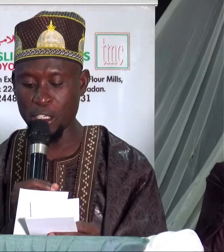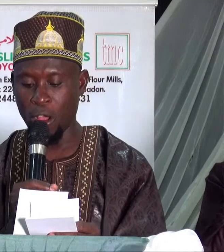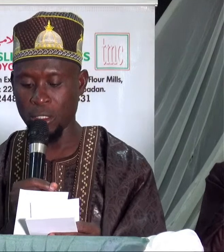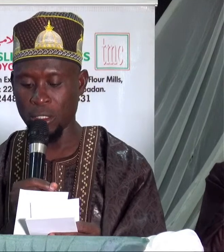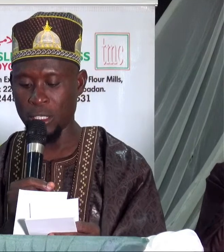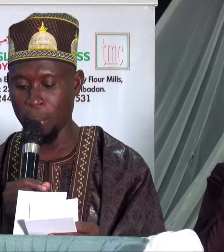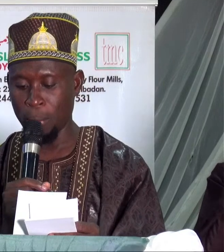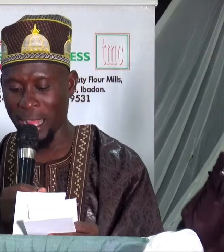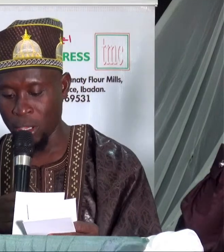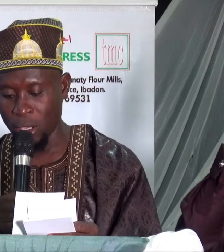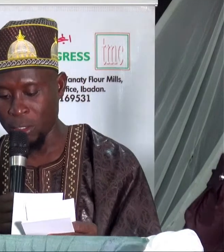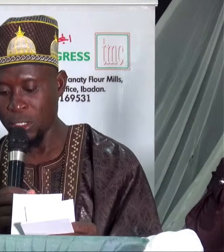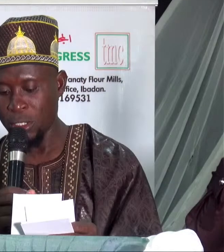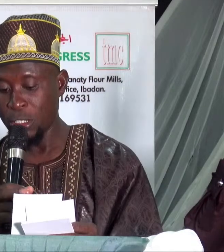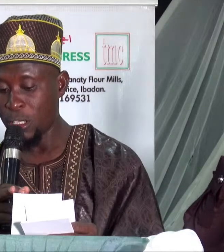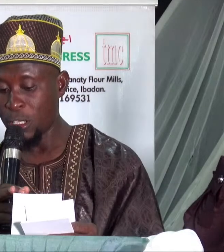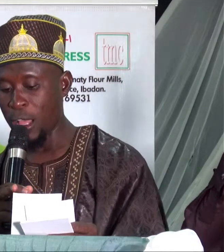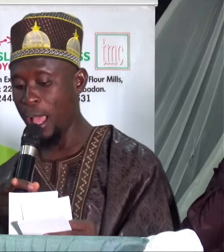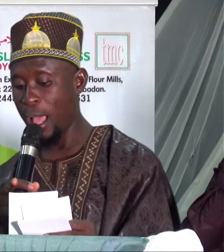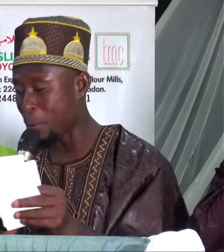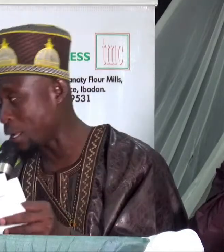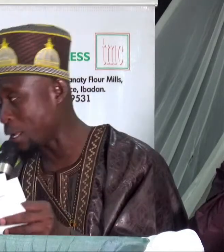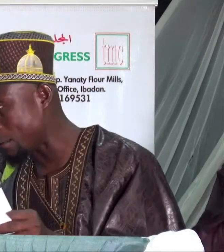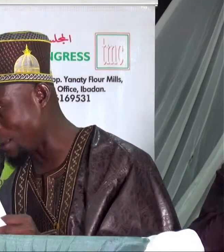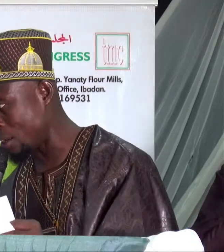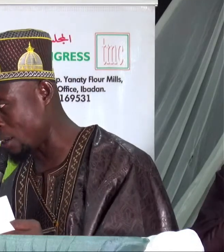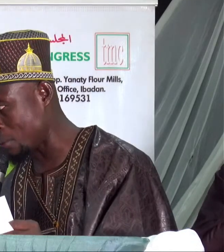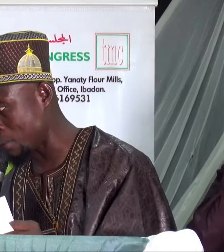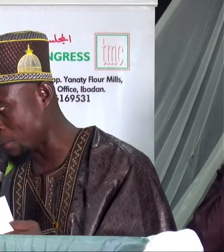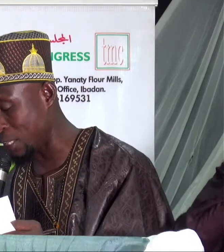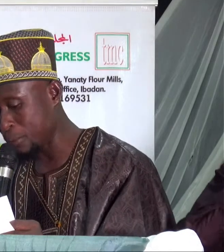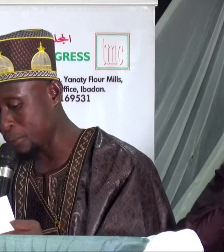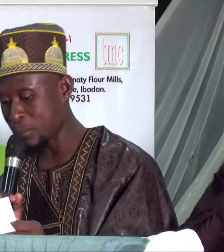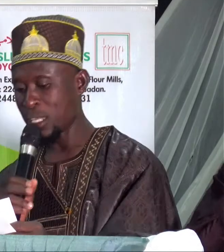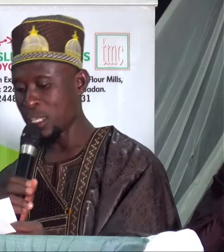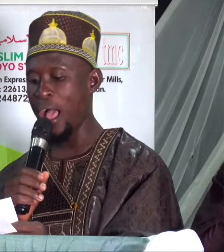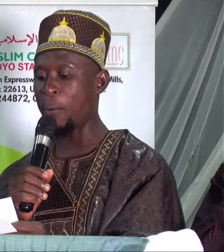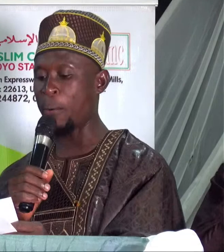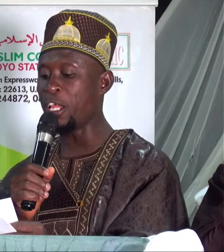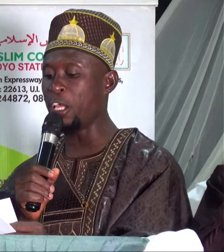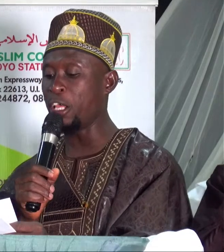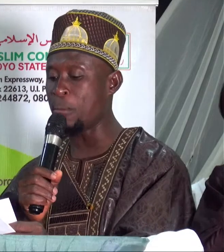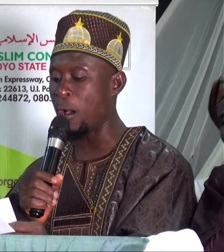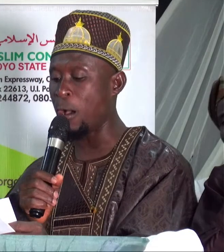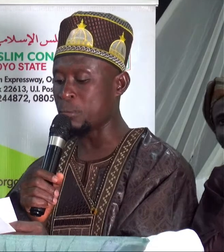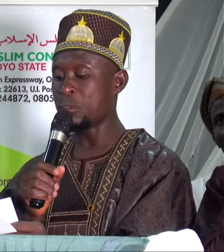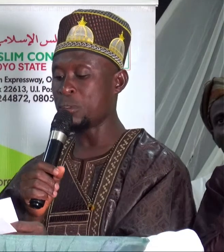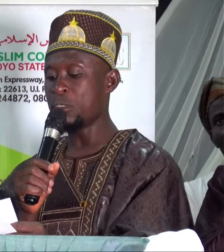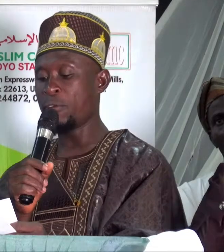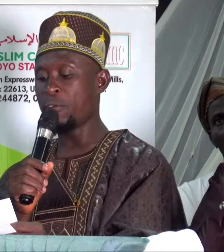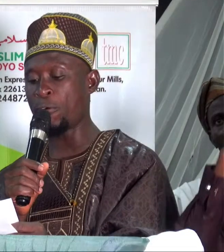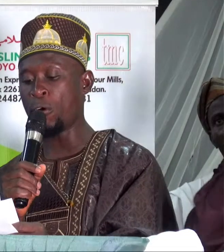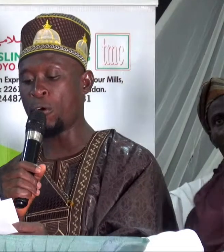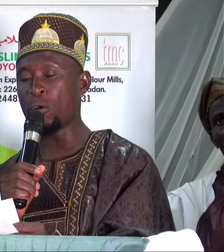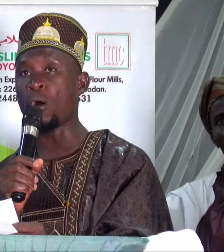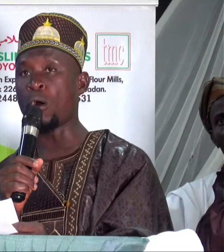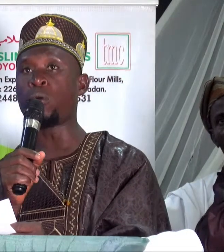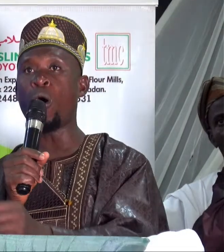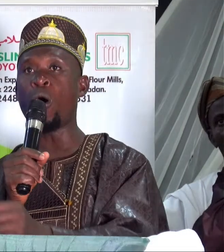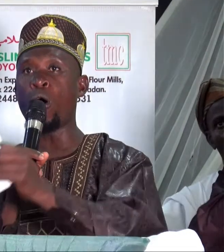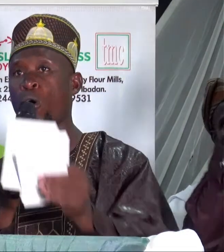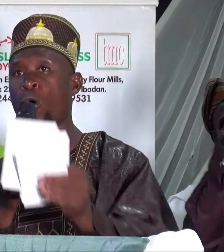Division Ibadan. Abikele se be na ti won pe. Imam fun